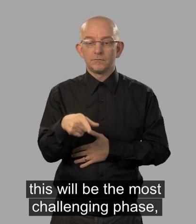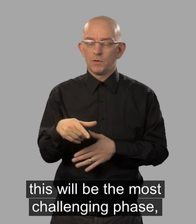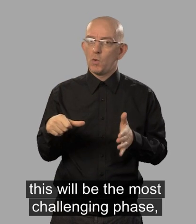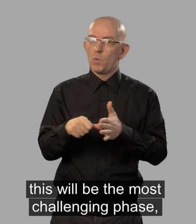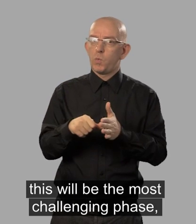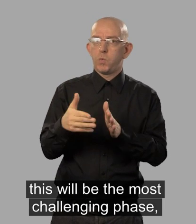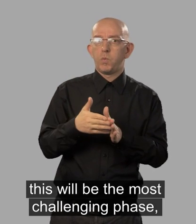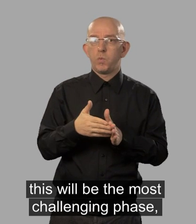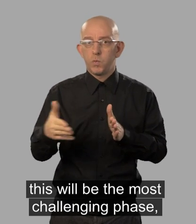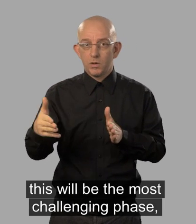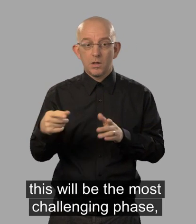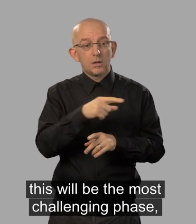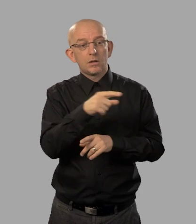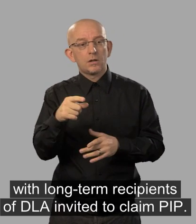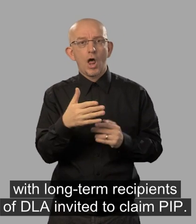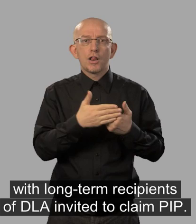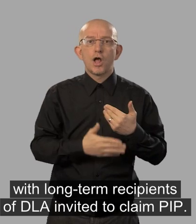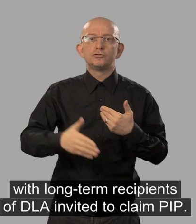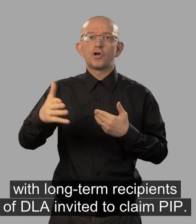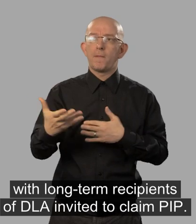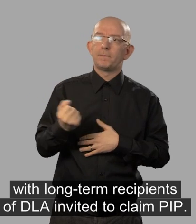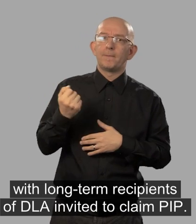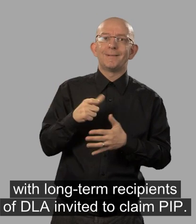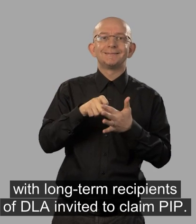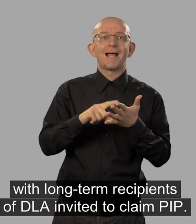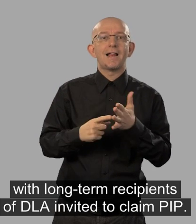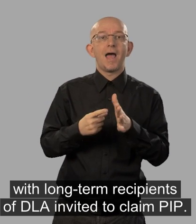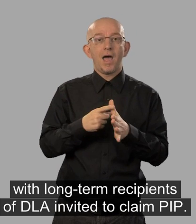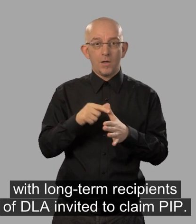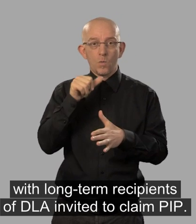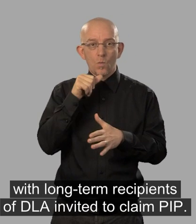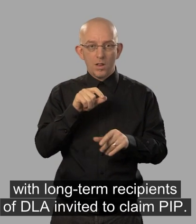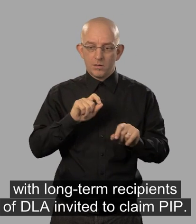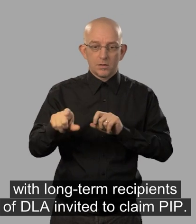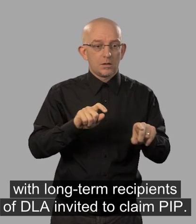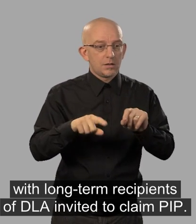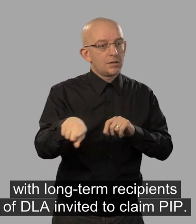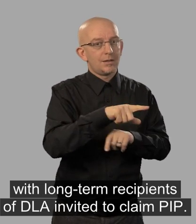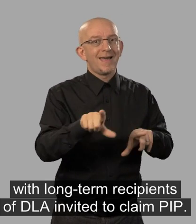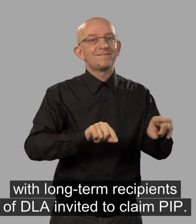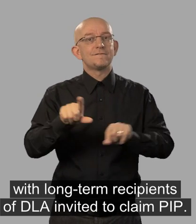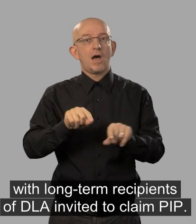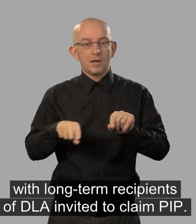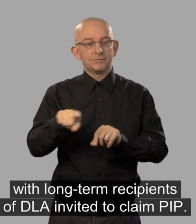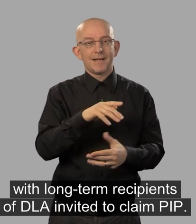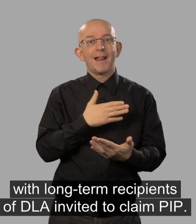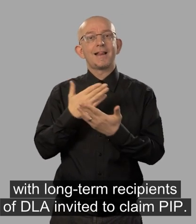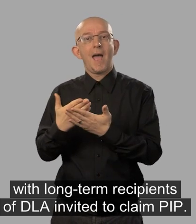2015. This will be the most challenging phase, with long-term recipients of DLA invited to